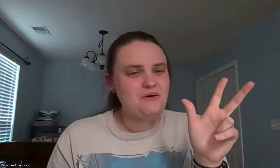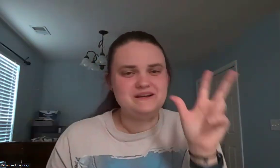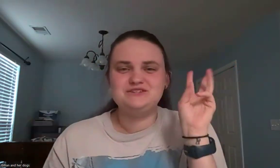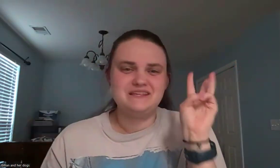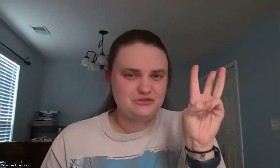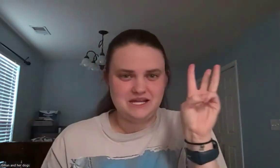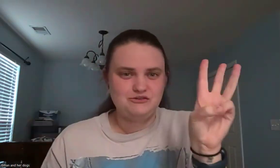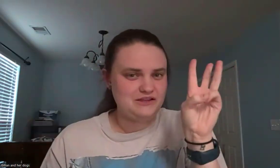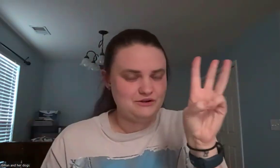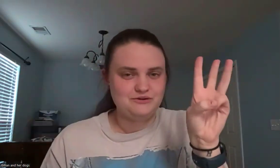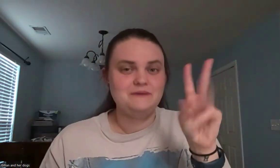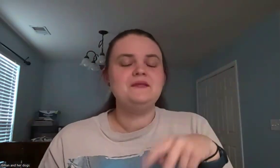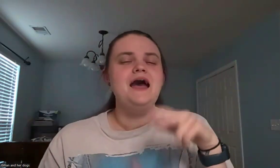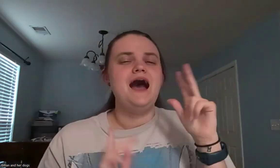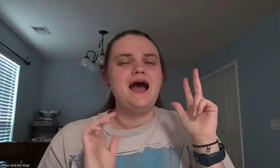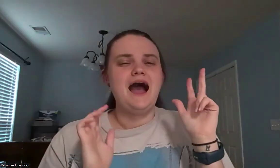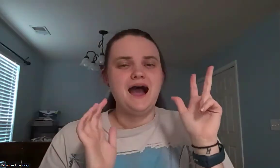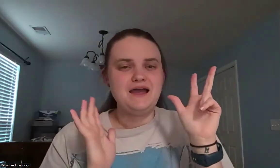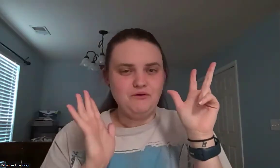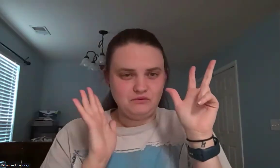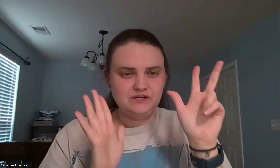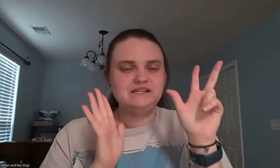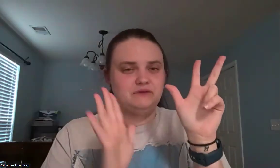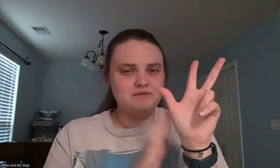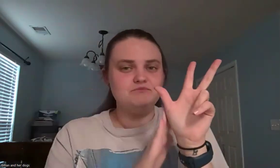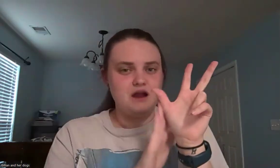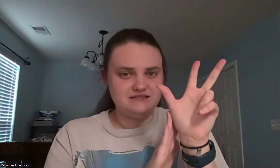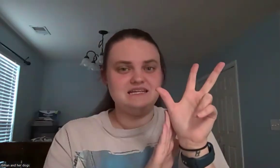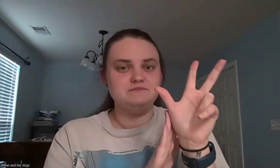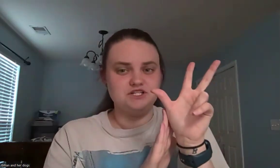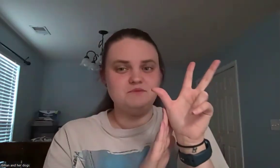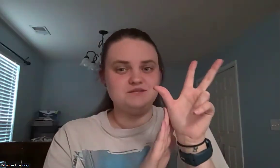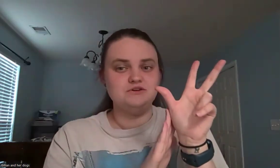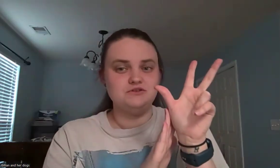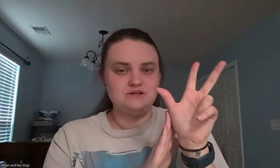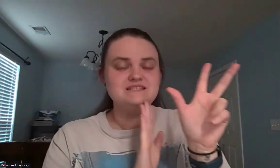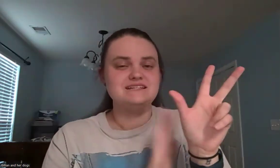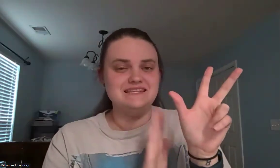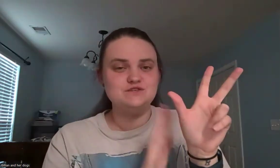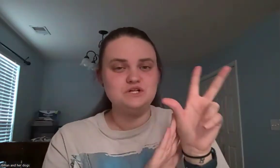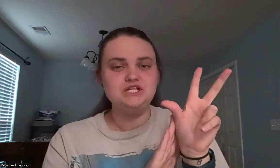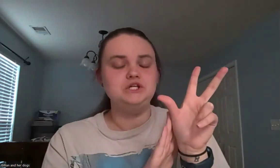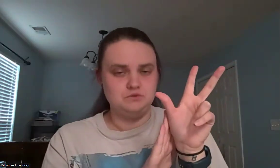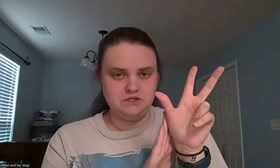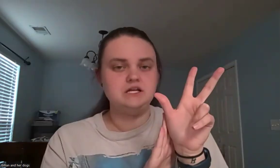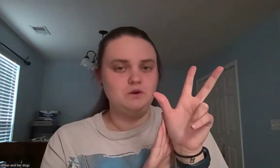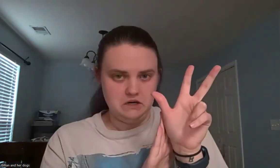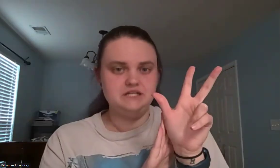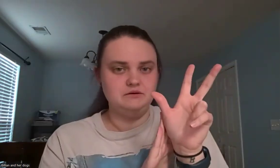always doing three, three, three, three. I really recommend practicing as much as possible on your threes because this one you're really going to want to do. If you